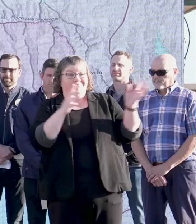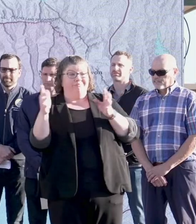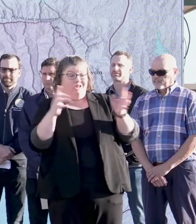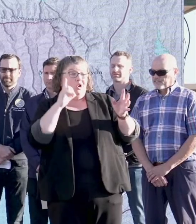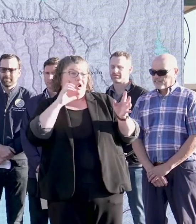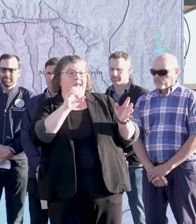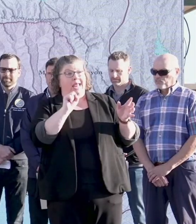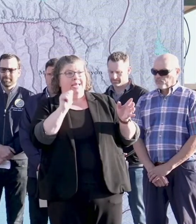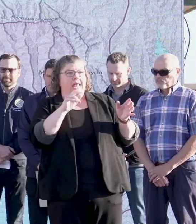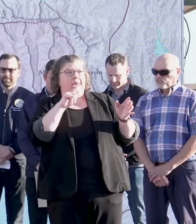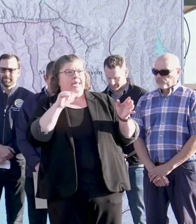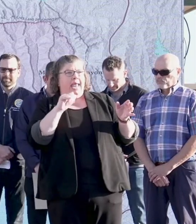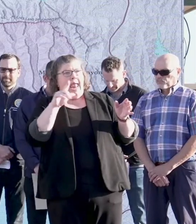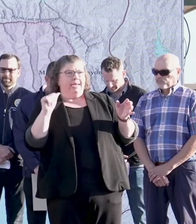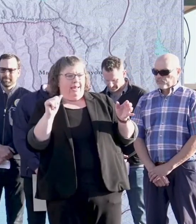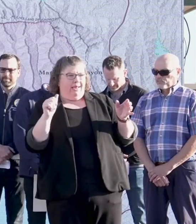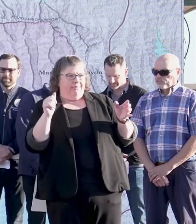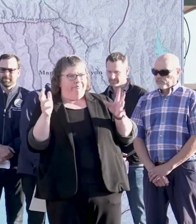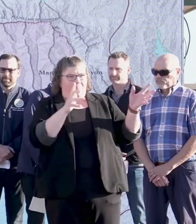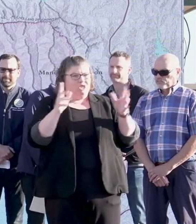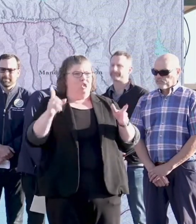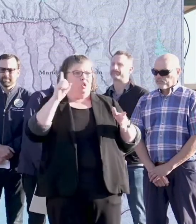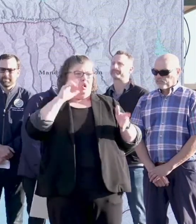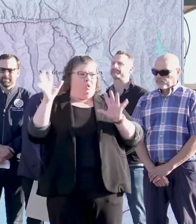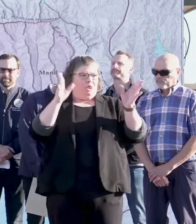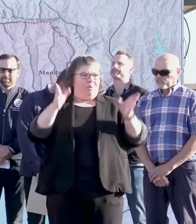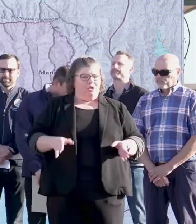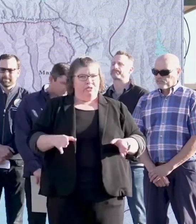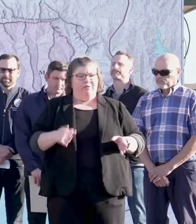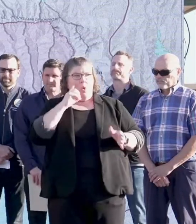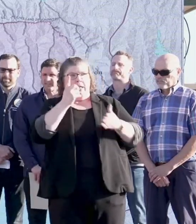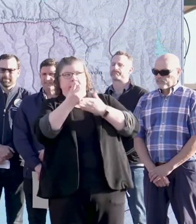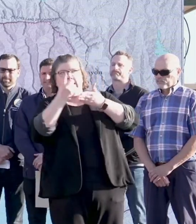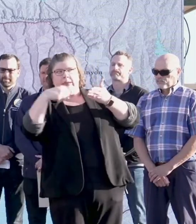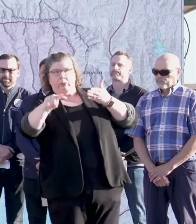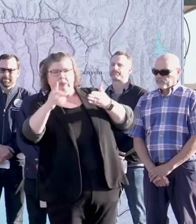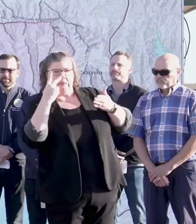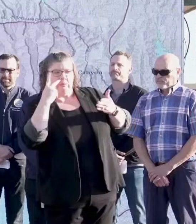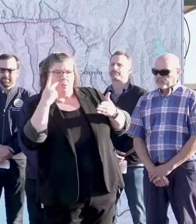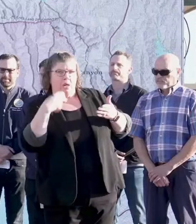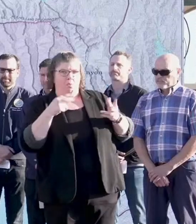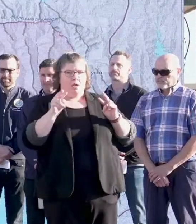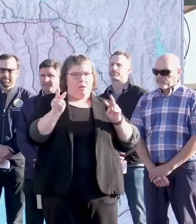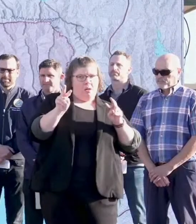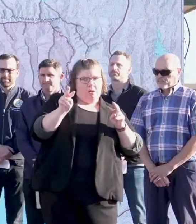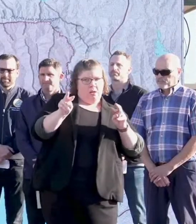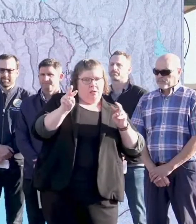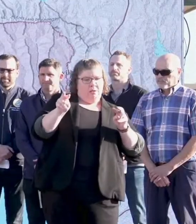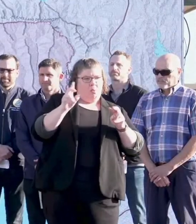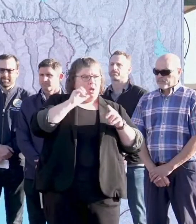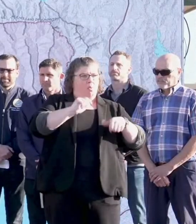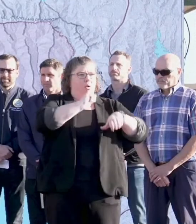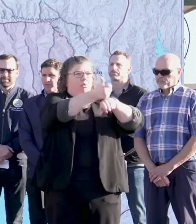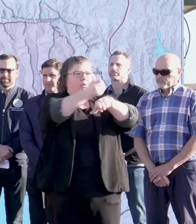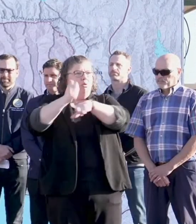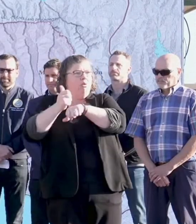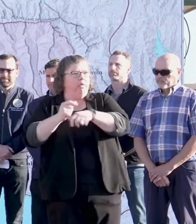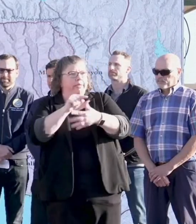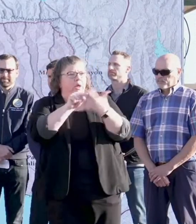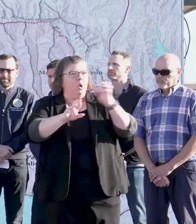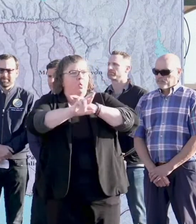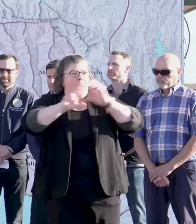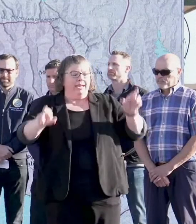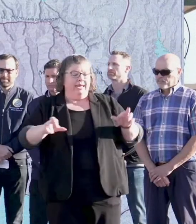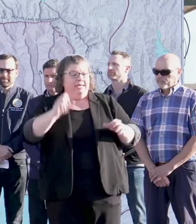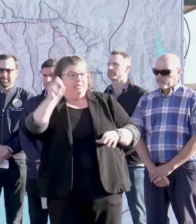weather talk about, or our meteorologist ahead of next week. CAL FIRE will continue to have resources pre-positioned in Southern California and